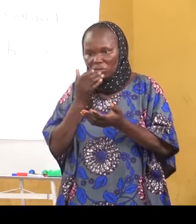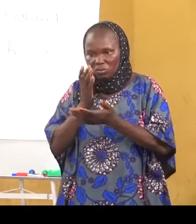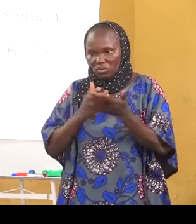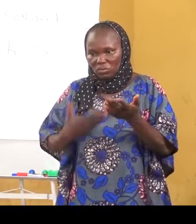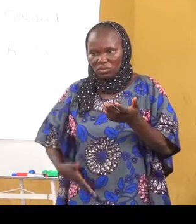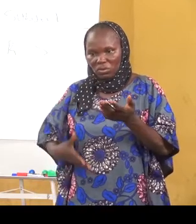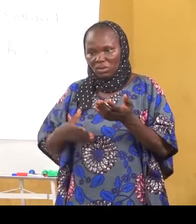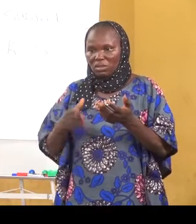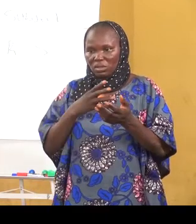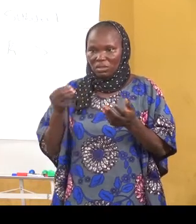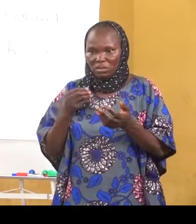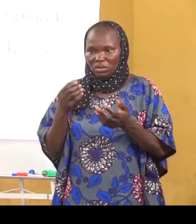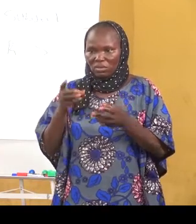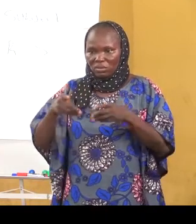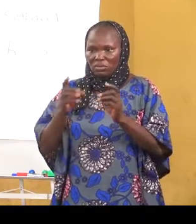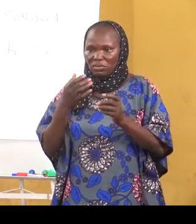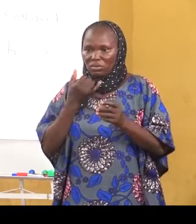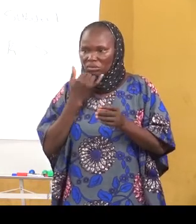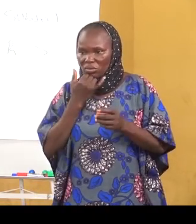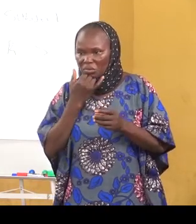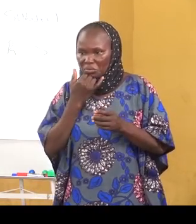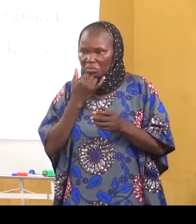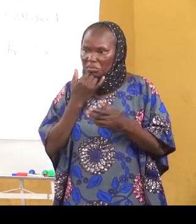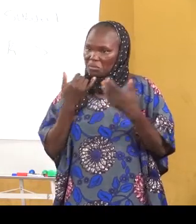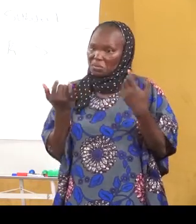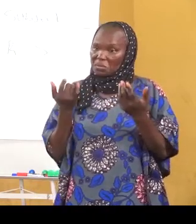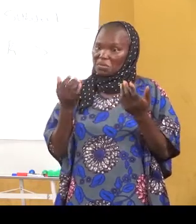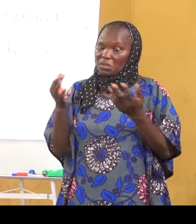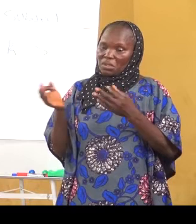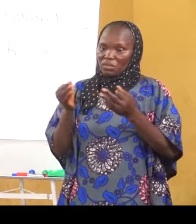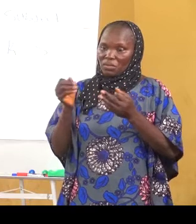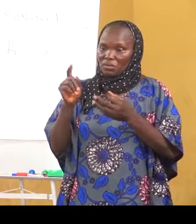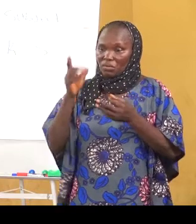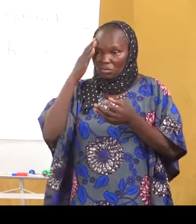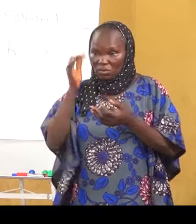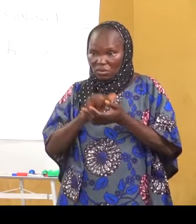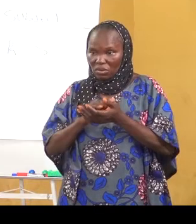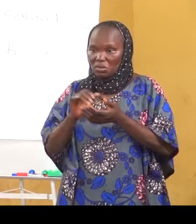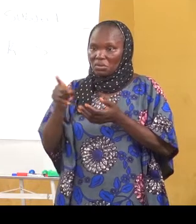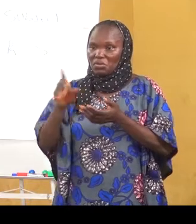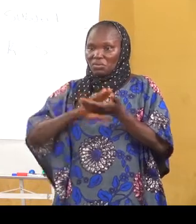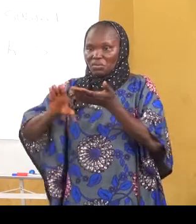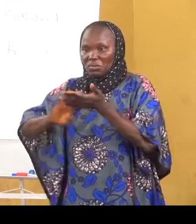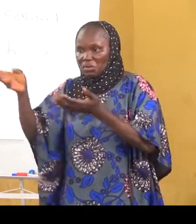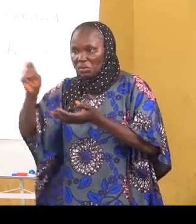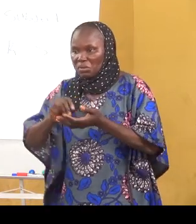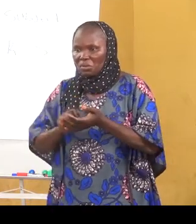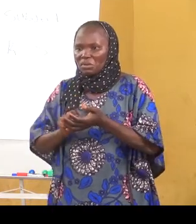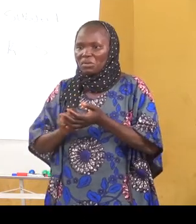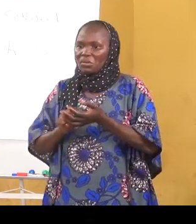going? Say, I'm going to the market, if you're really forgiven. But if you've not forgiven, in fact, you try to